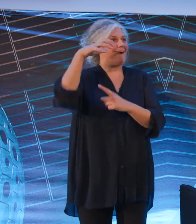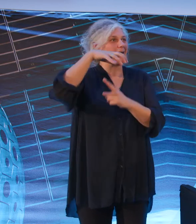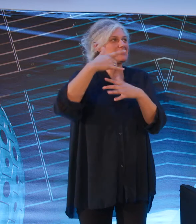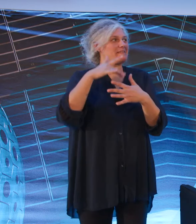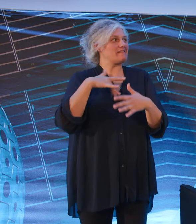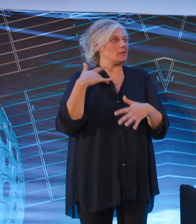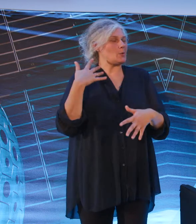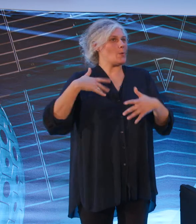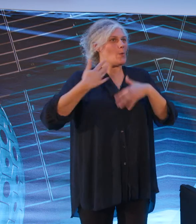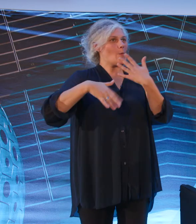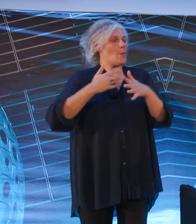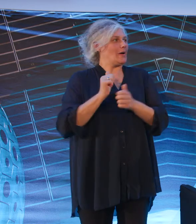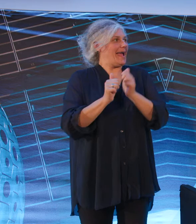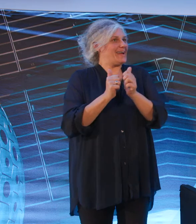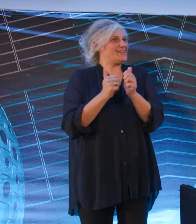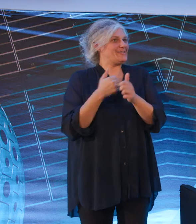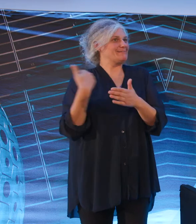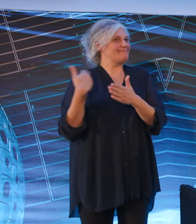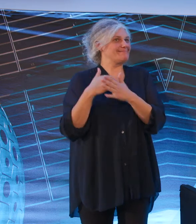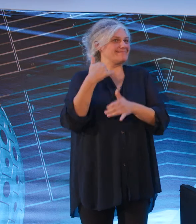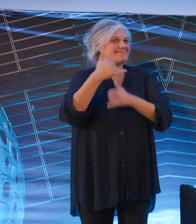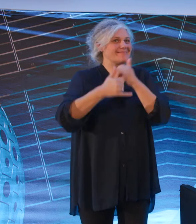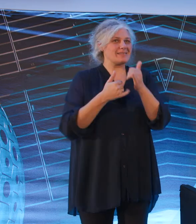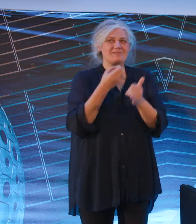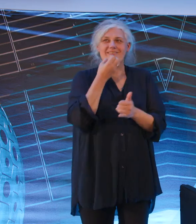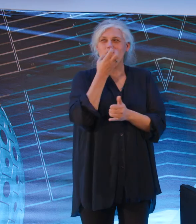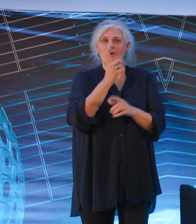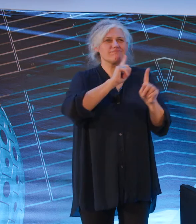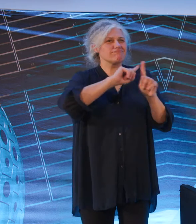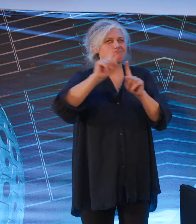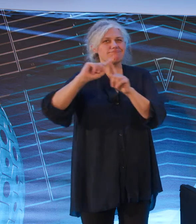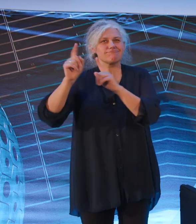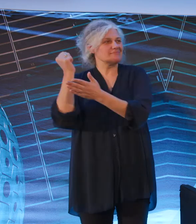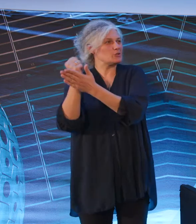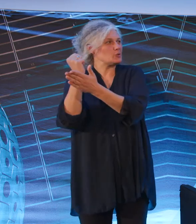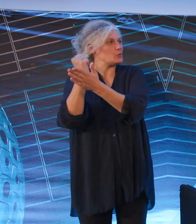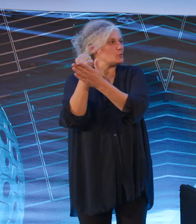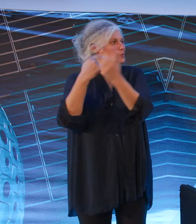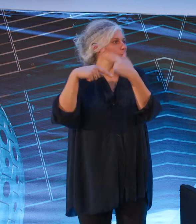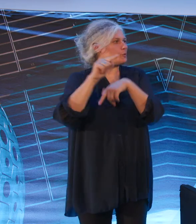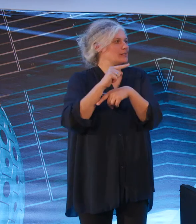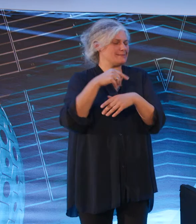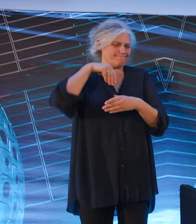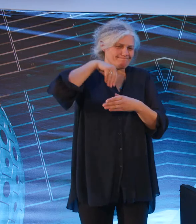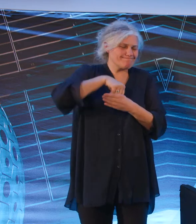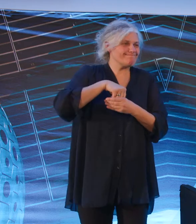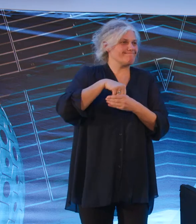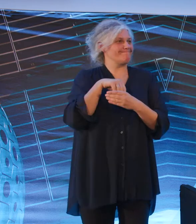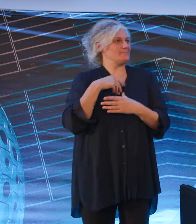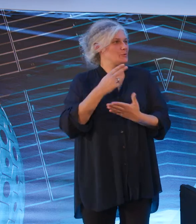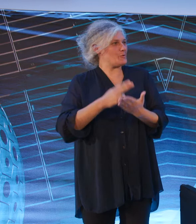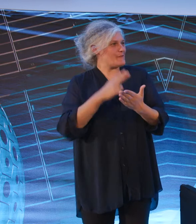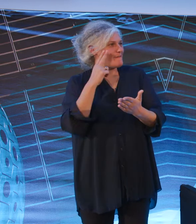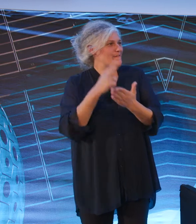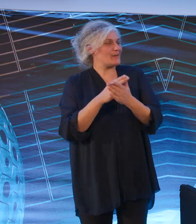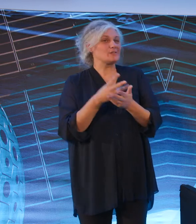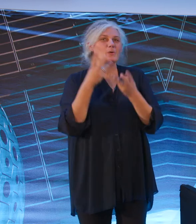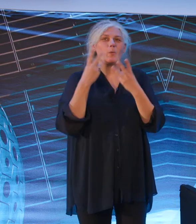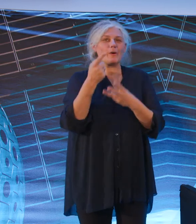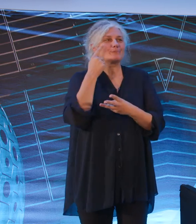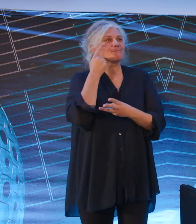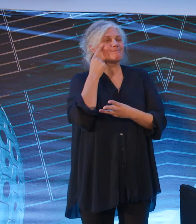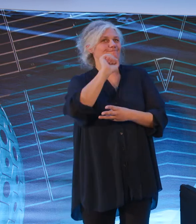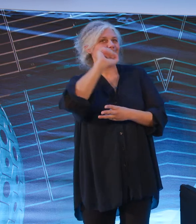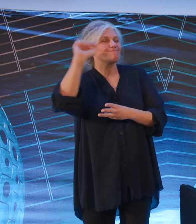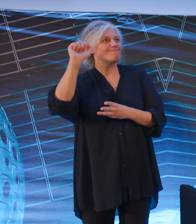energy from them this year. And our wonderfully diverse students are, of course, the heart of the university. And if you want to take a look at